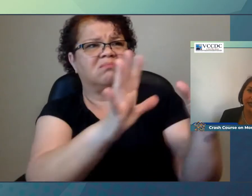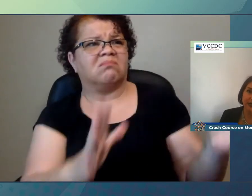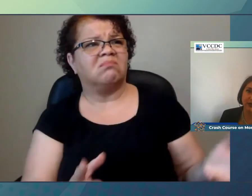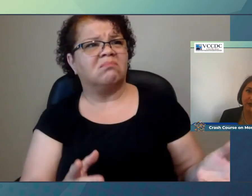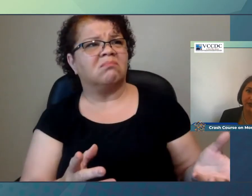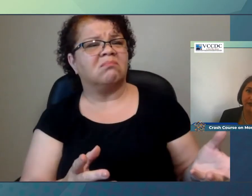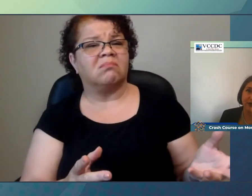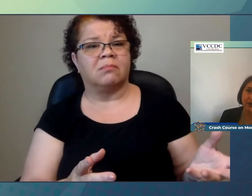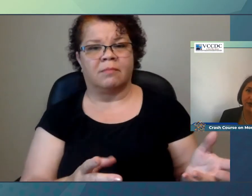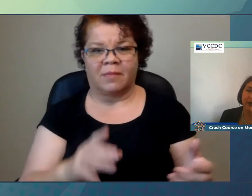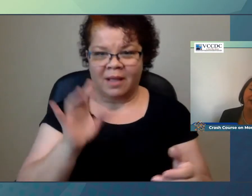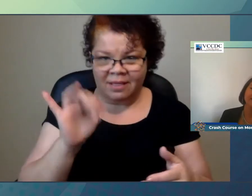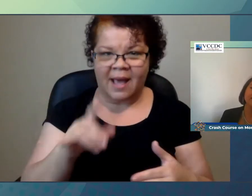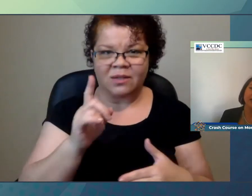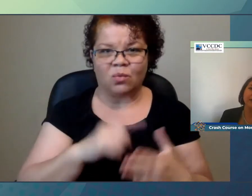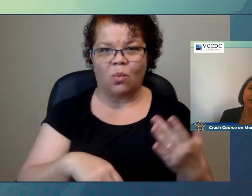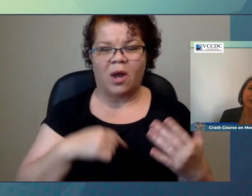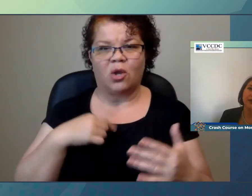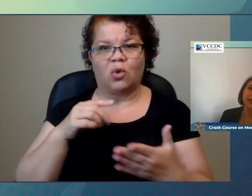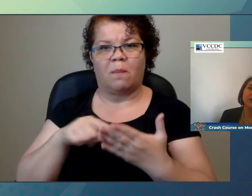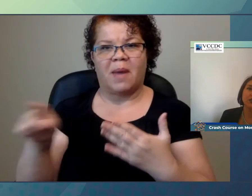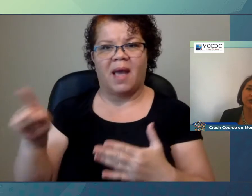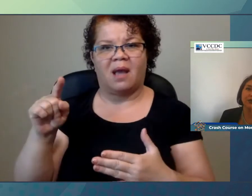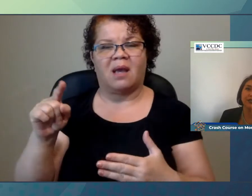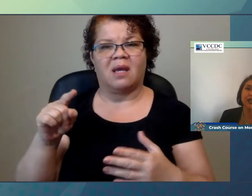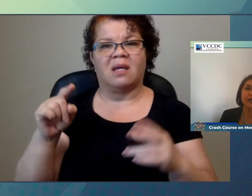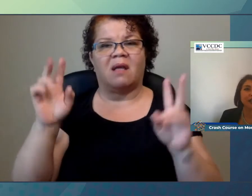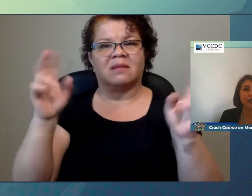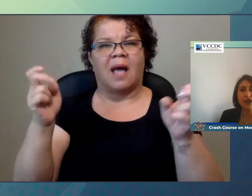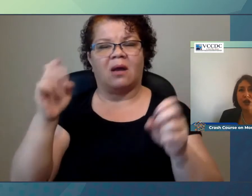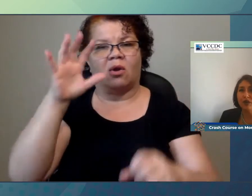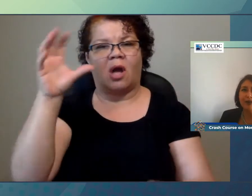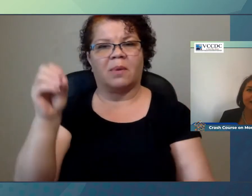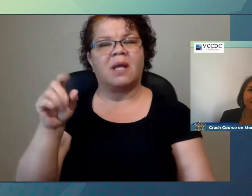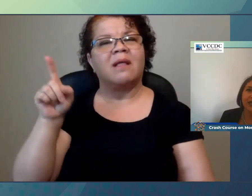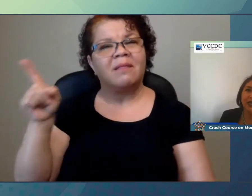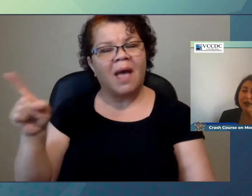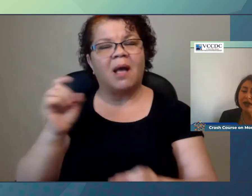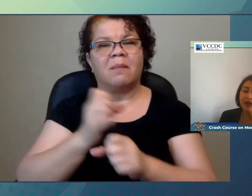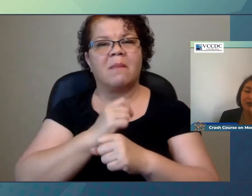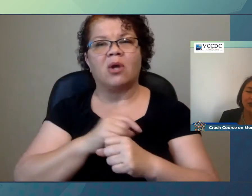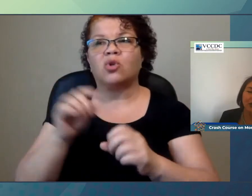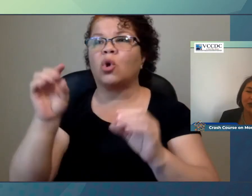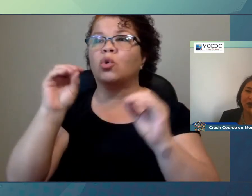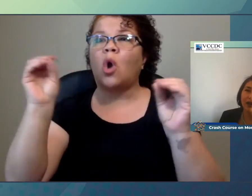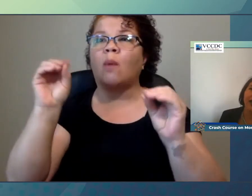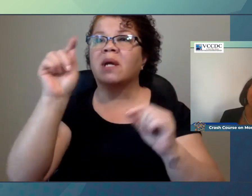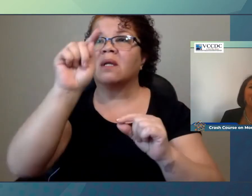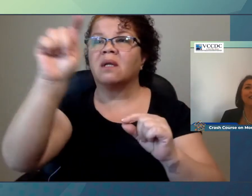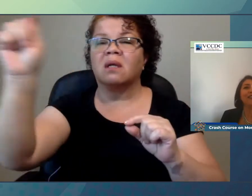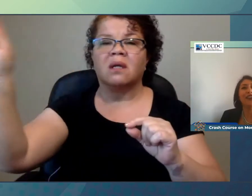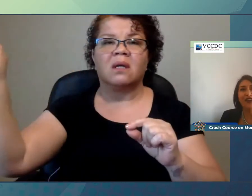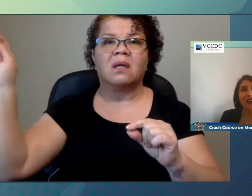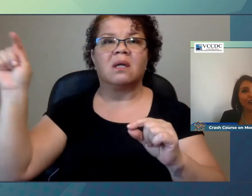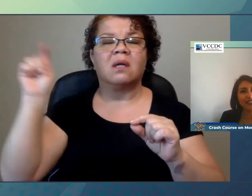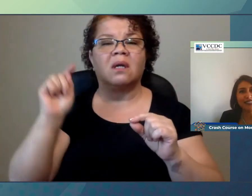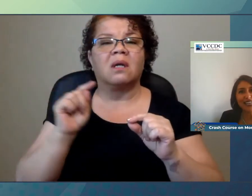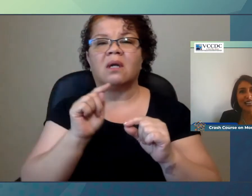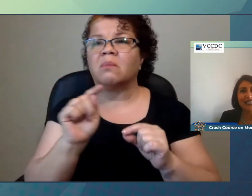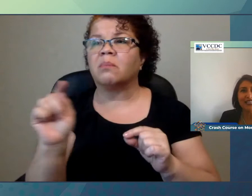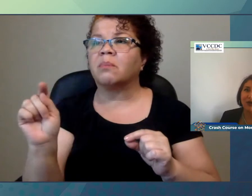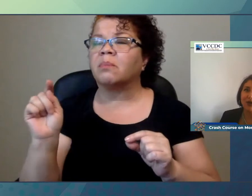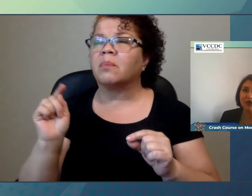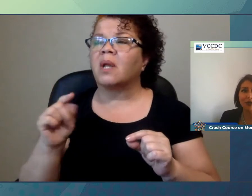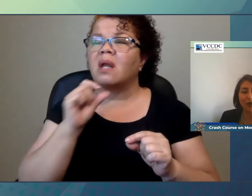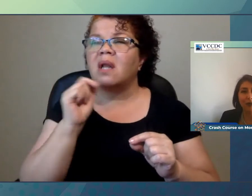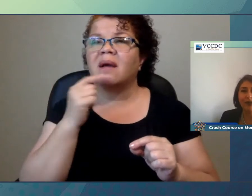pay a title company for. The title company ensures that nobody's going to come out of the woodwork and they're not going to